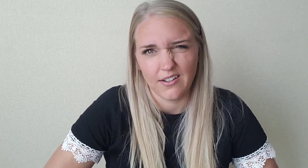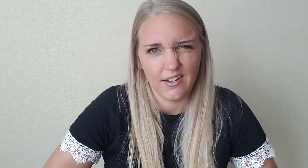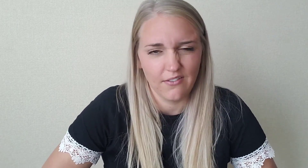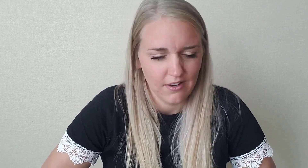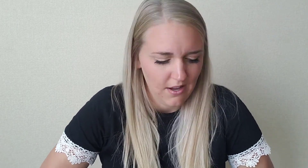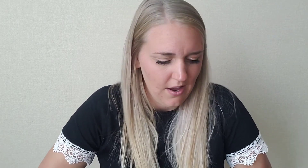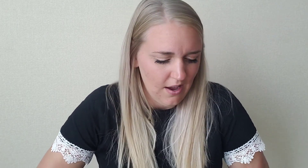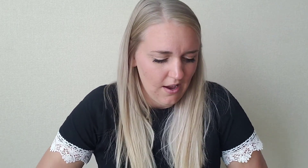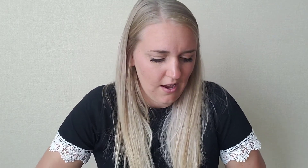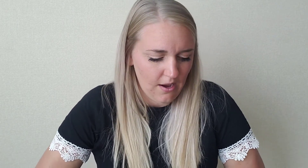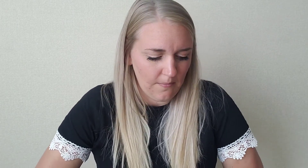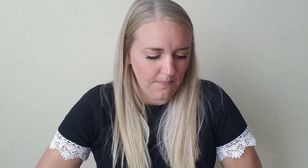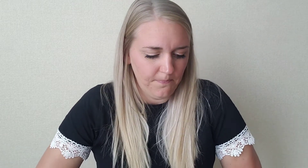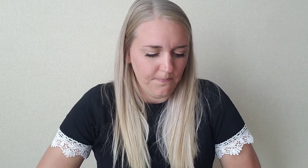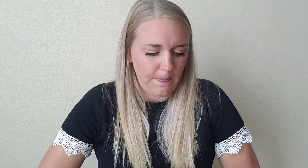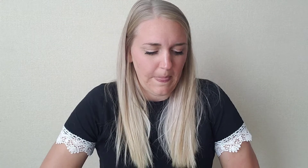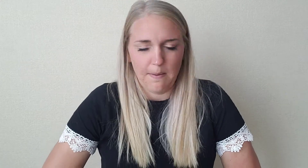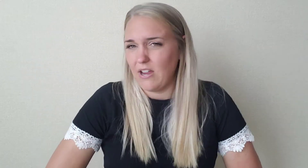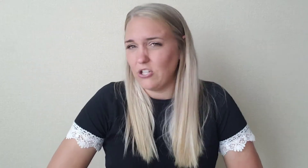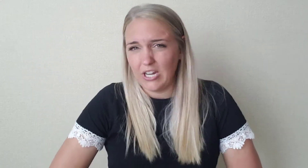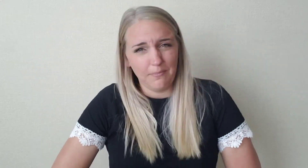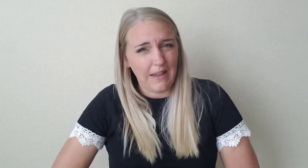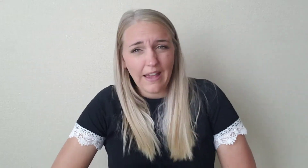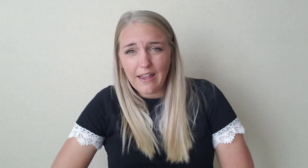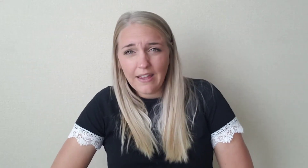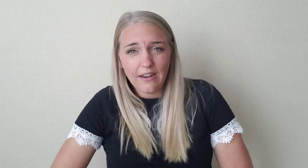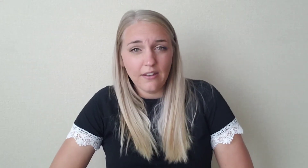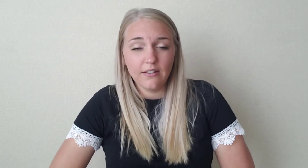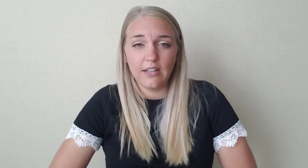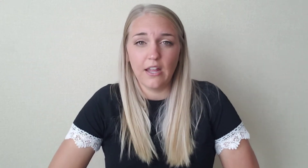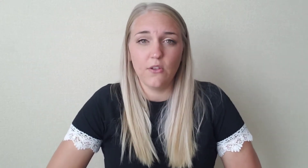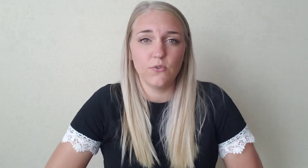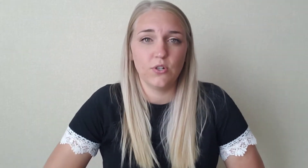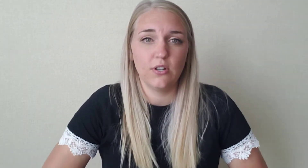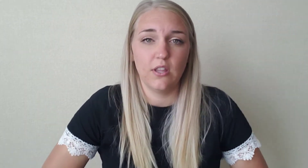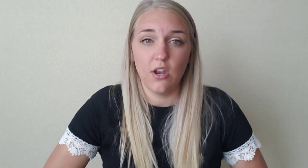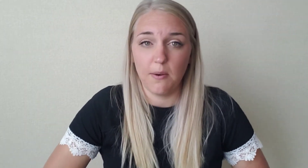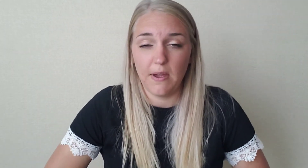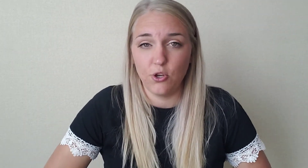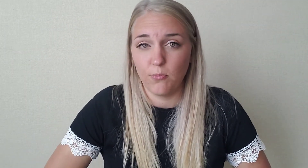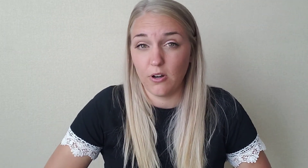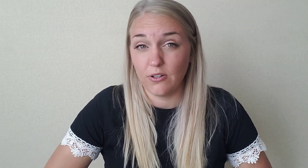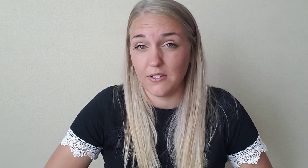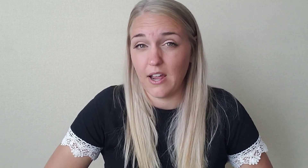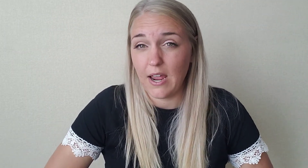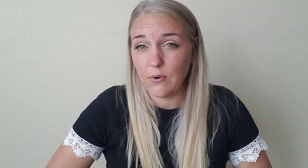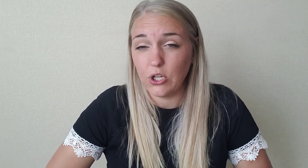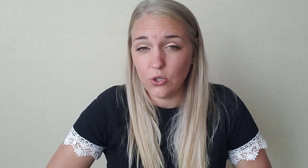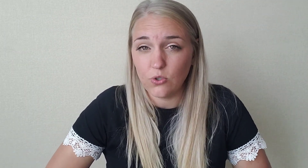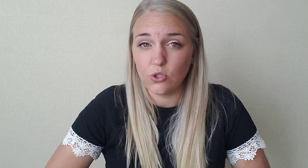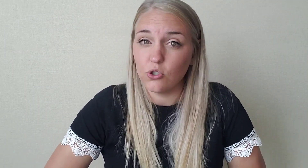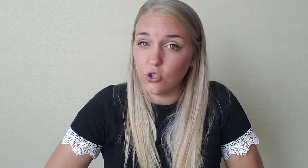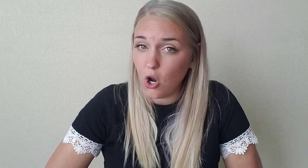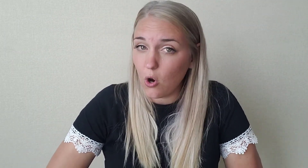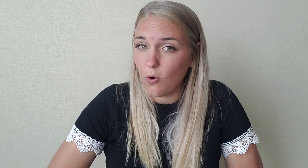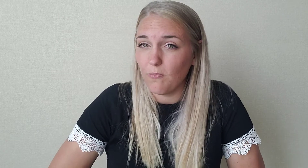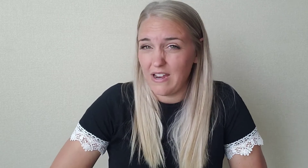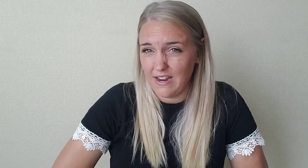tell. I might shake my head. Okay, those are the non-manual markers that I would use to show my